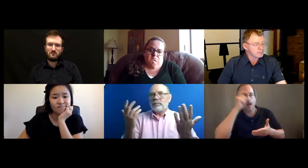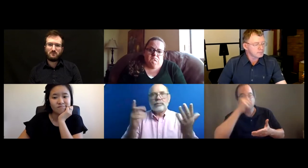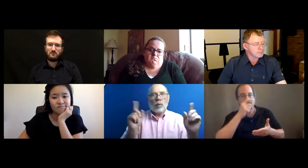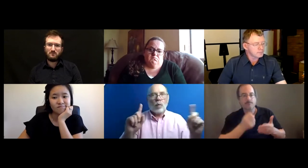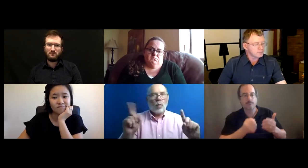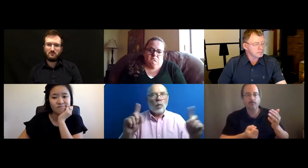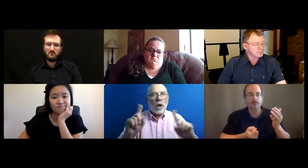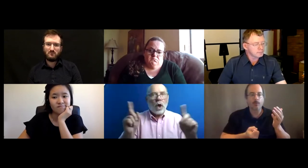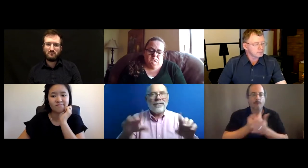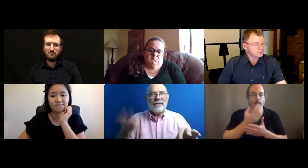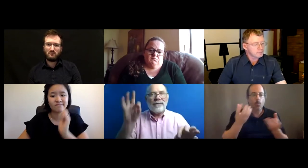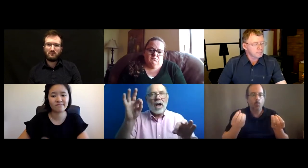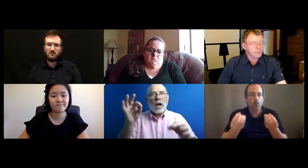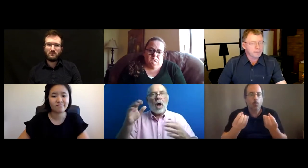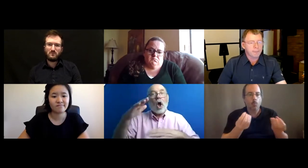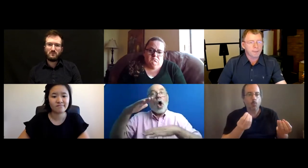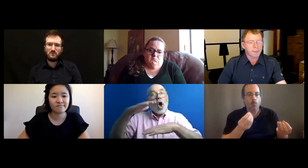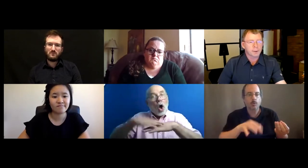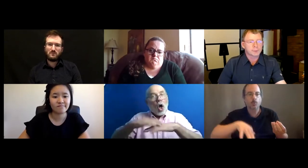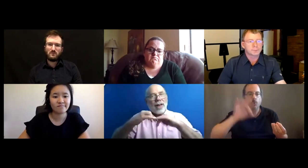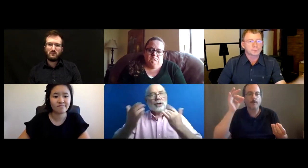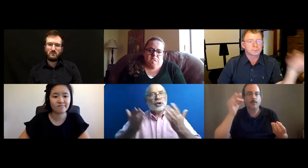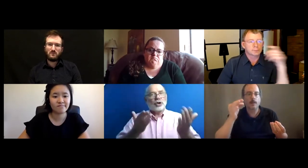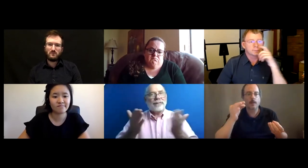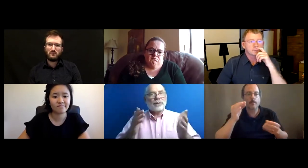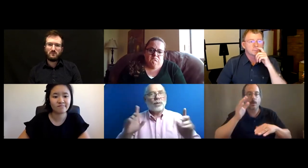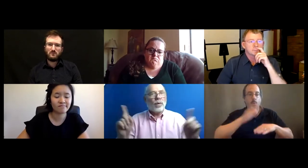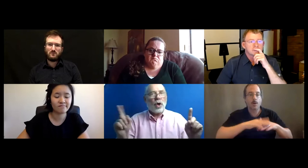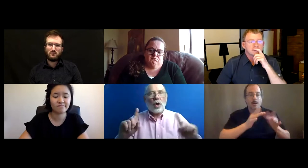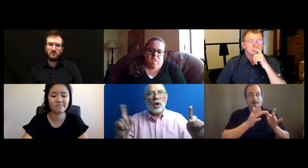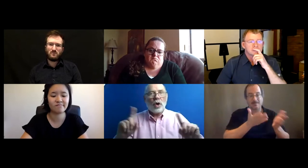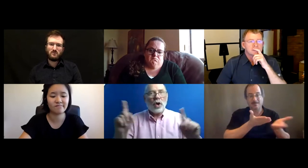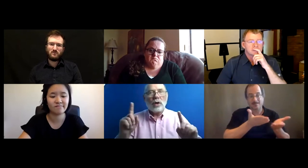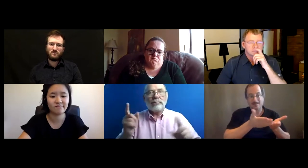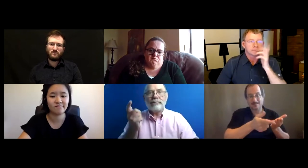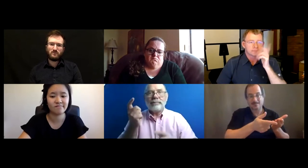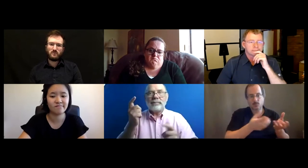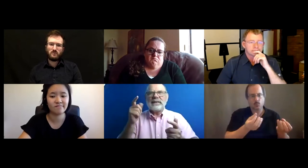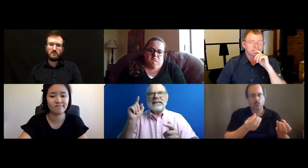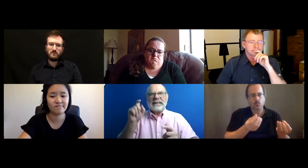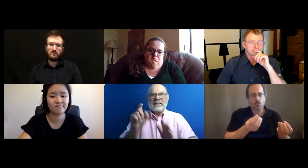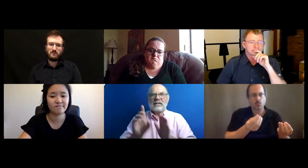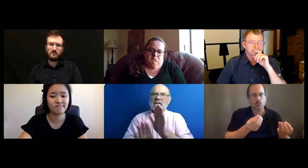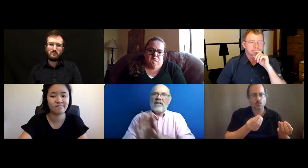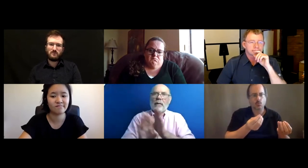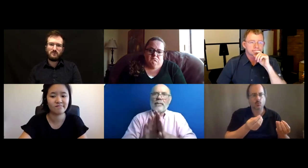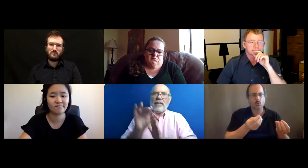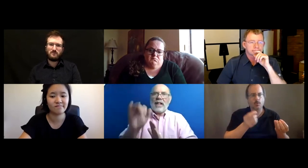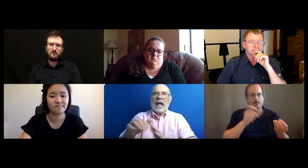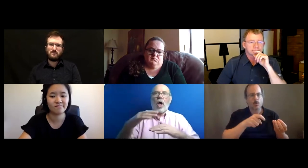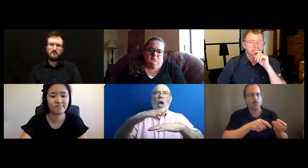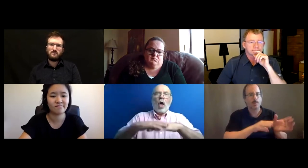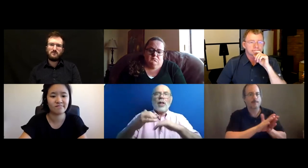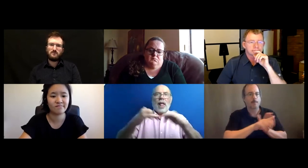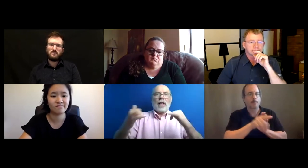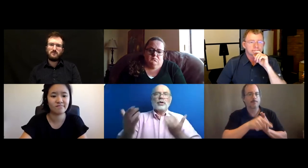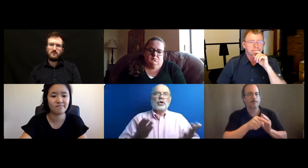new experiences, and people are unsure of where to navigate online services. So we need to see